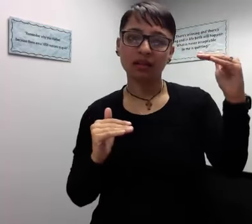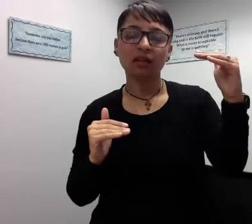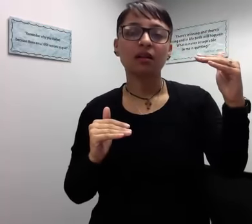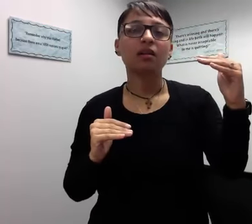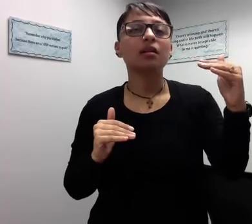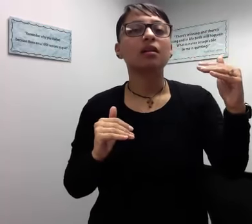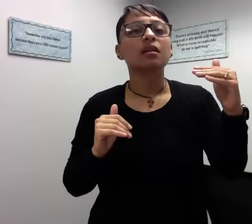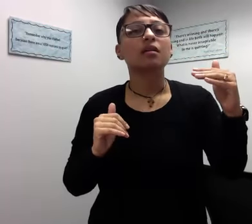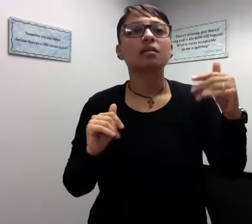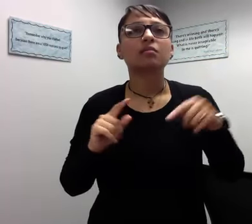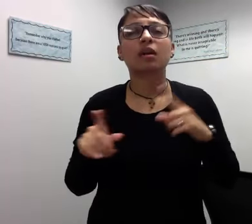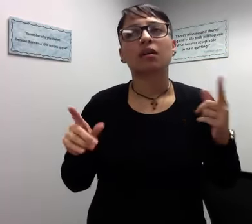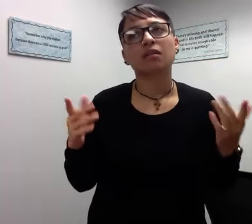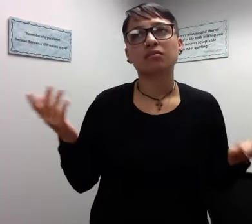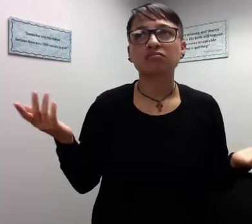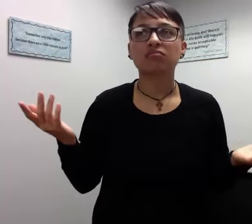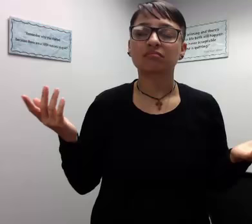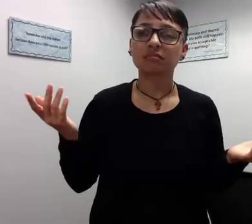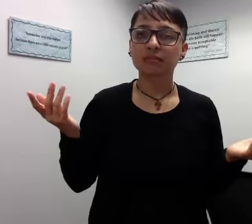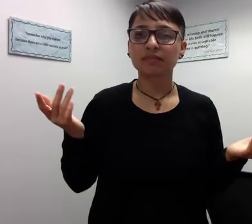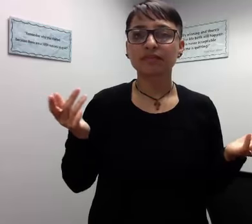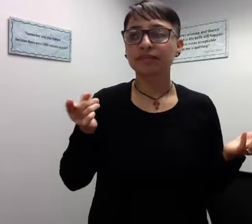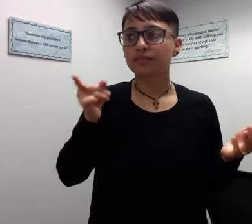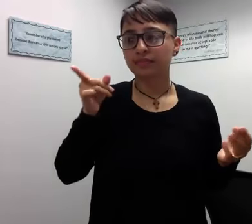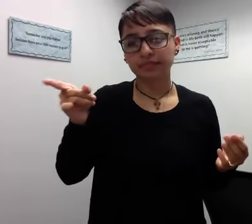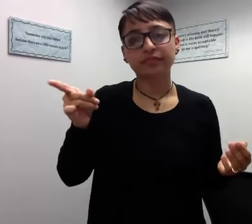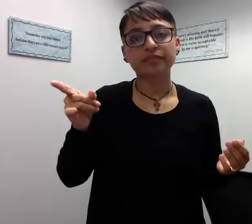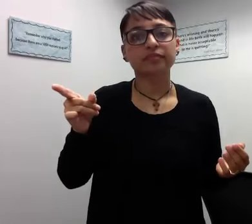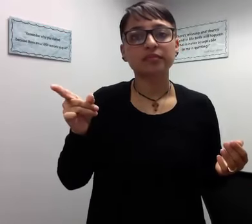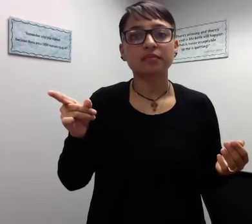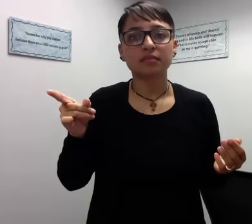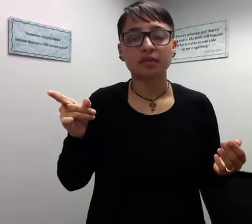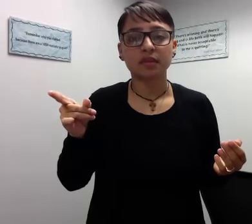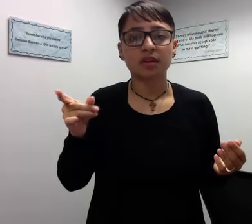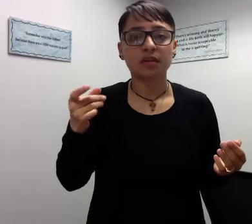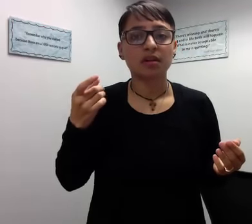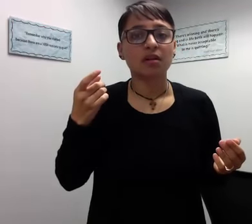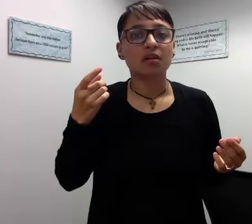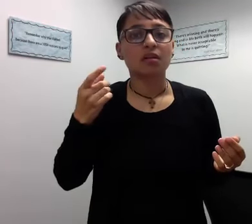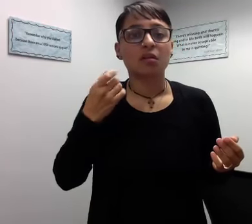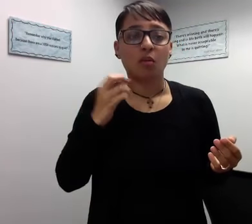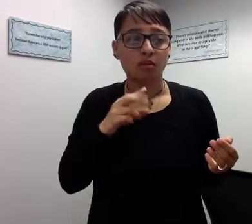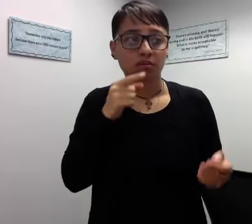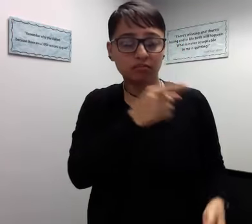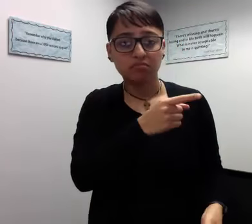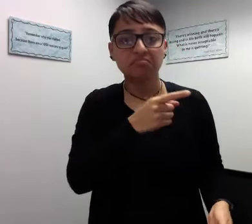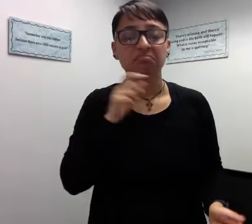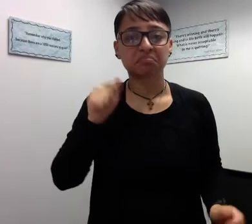the truth of the matter is that a 504 plan or an IEP can meet your child's needs. It